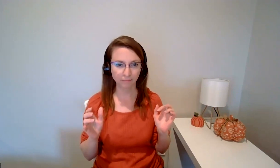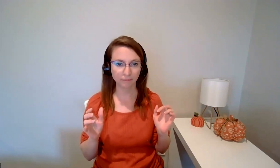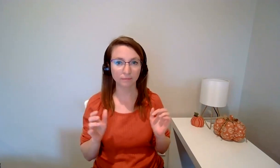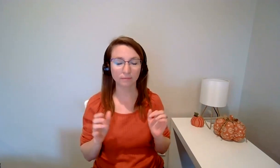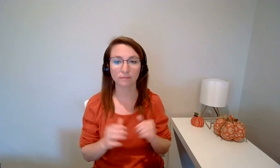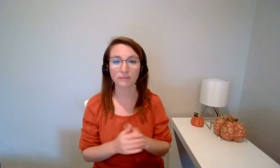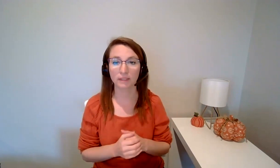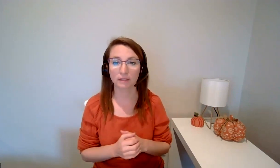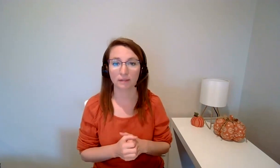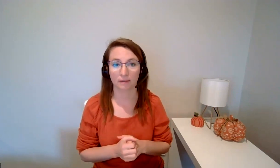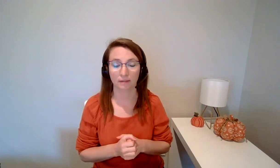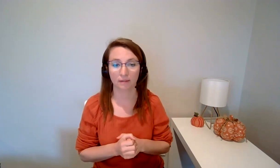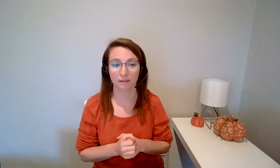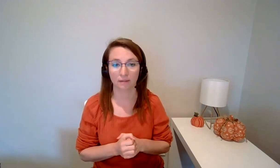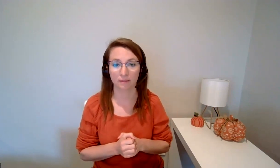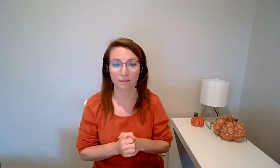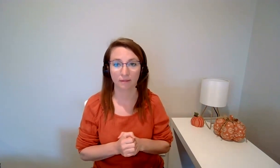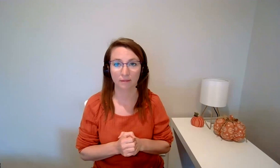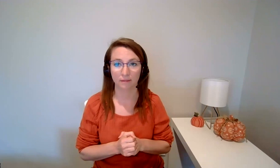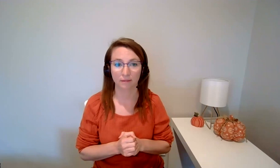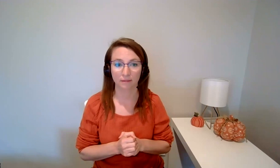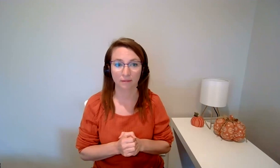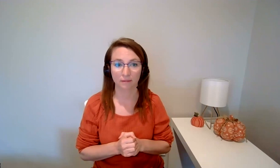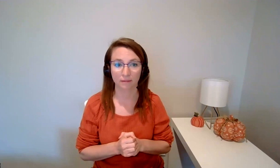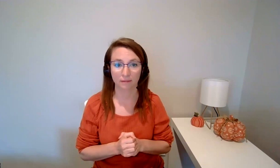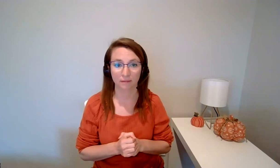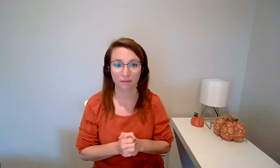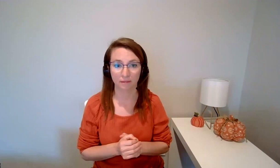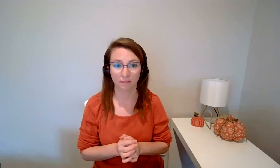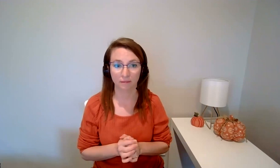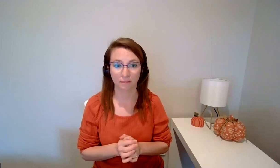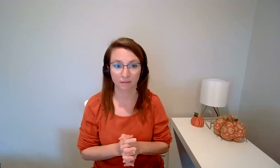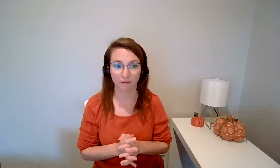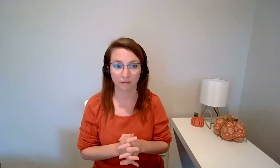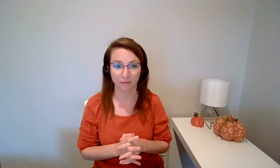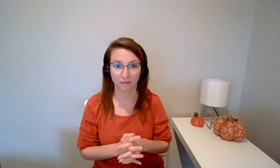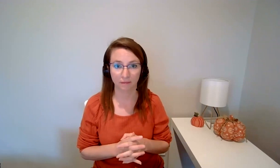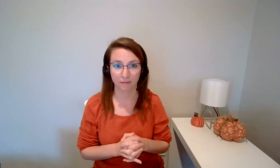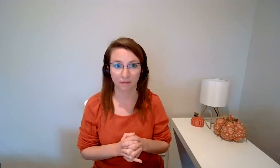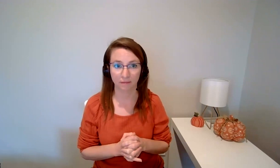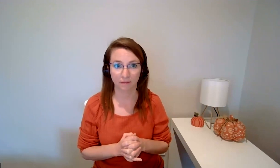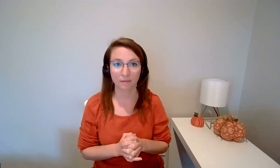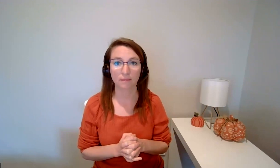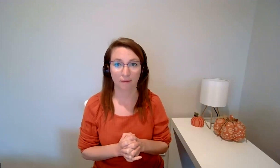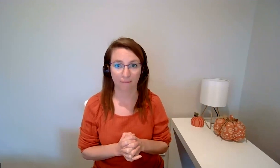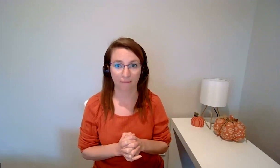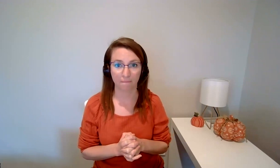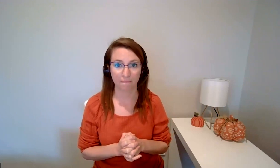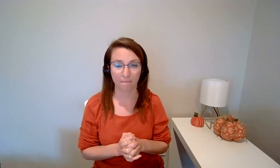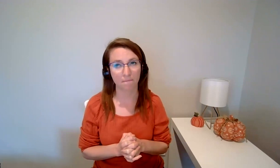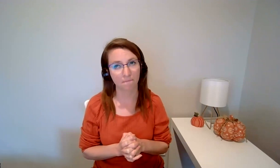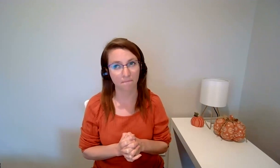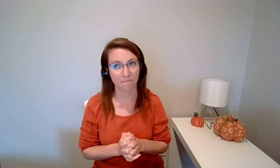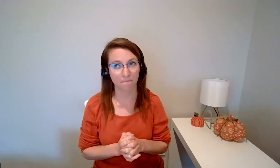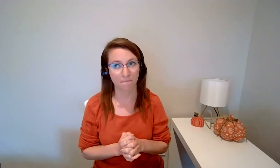siblings, like let's say that it's like two girls that are siblings. Do you still sign